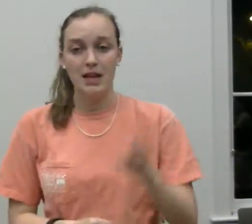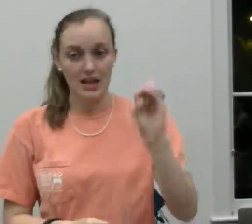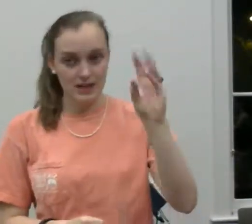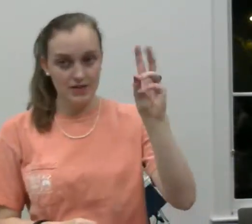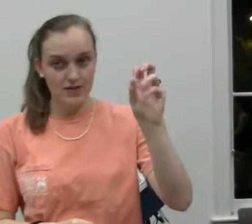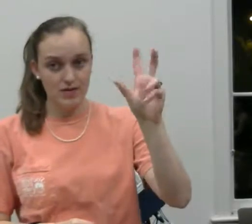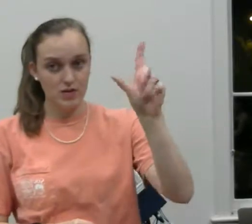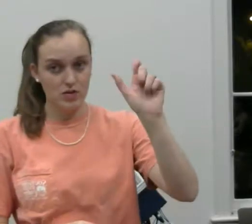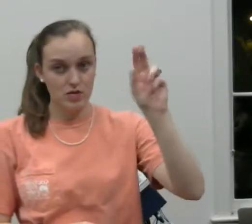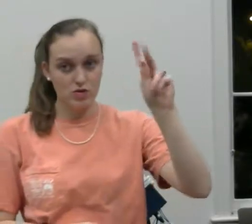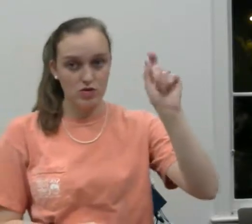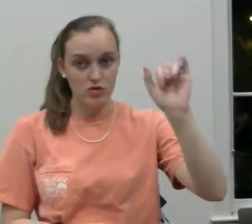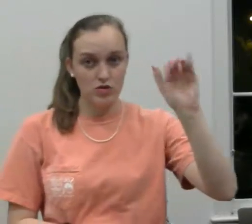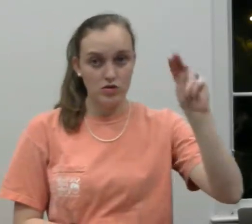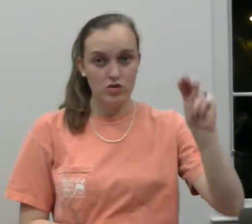terms of evolution, we also mean